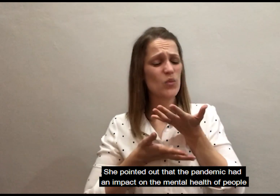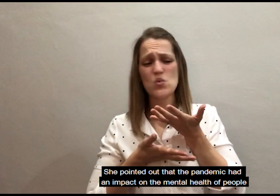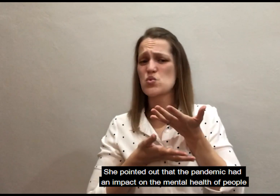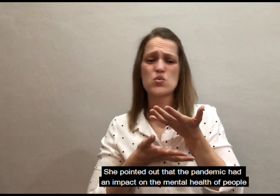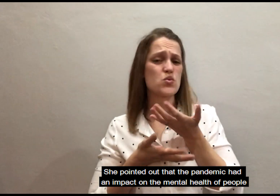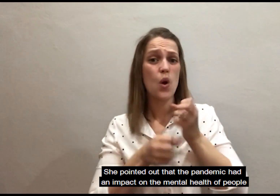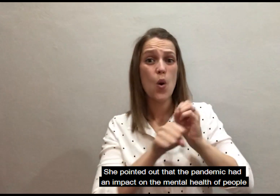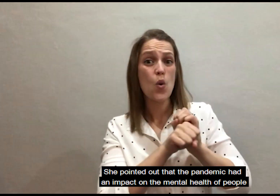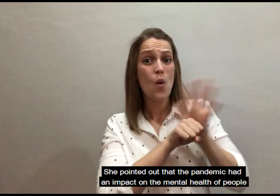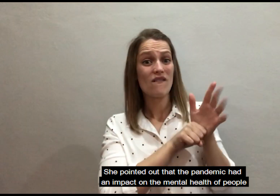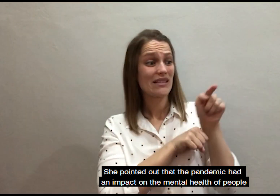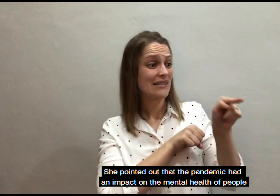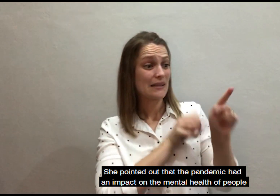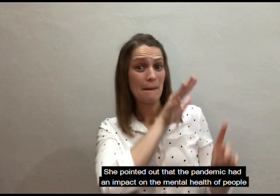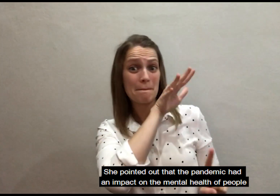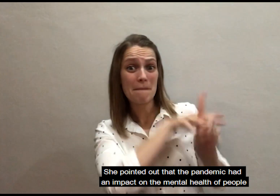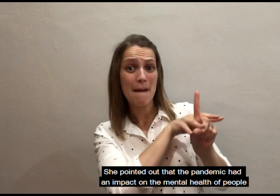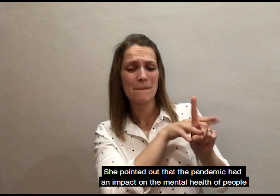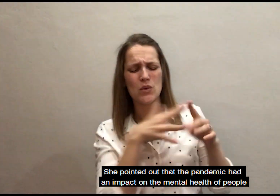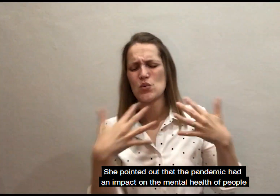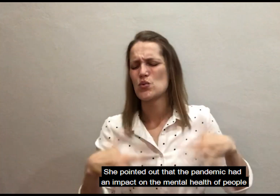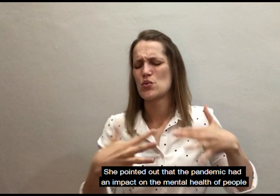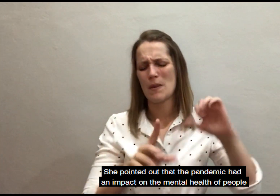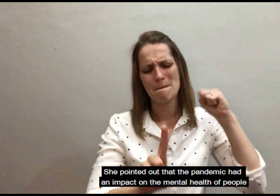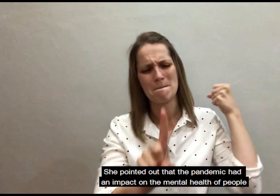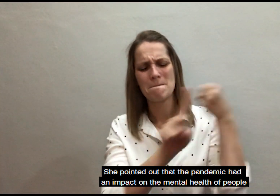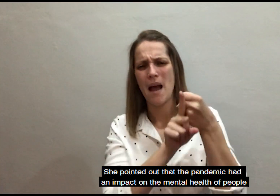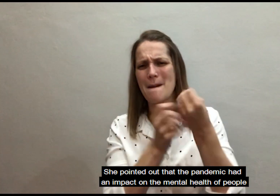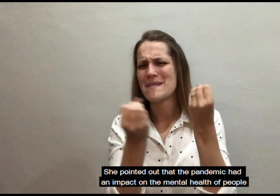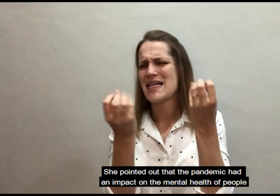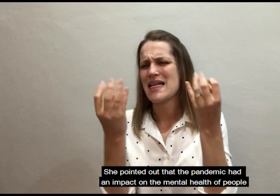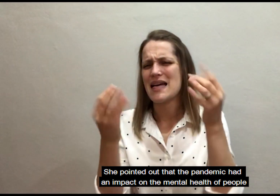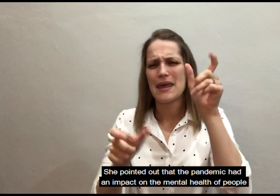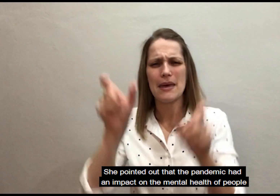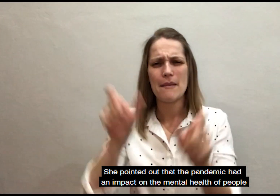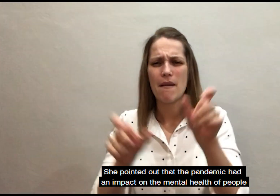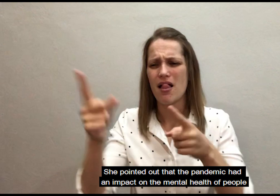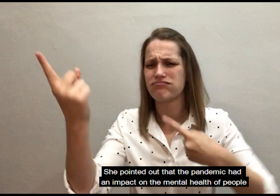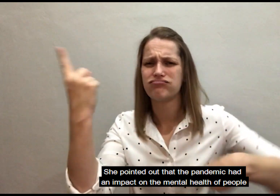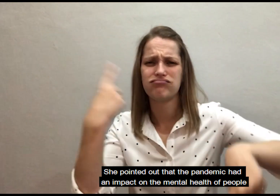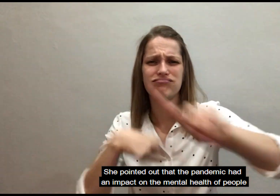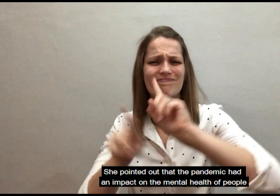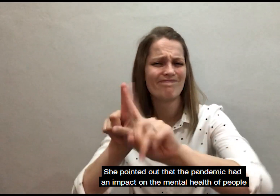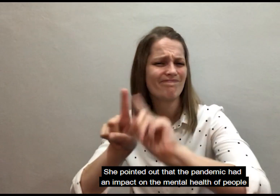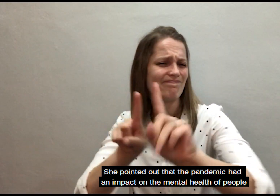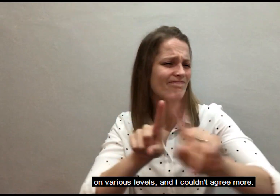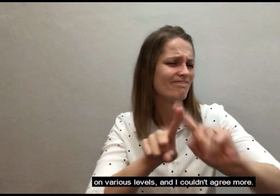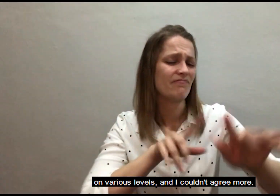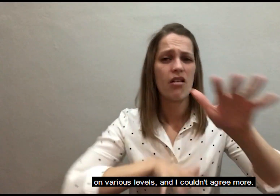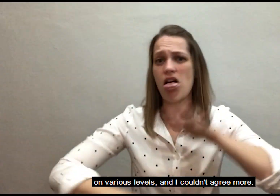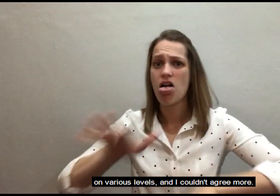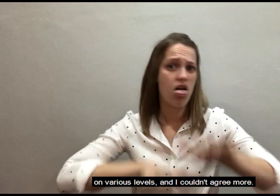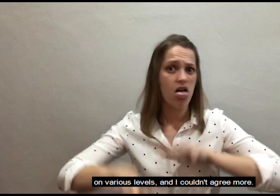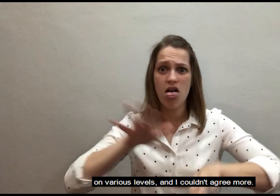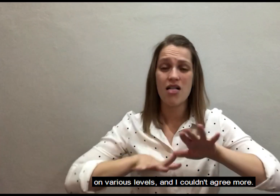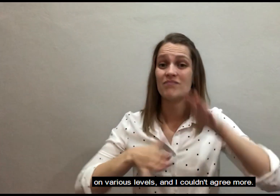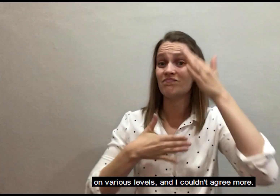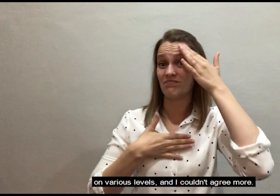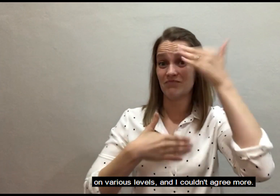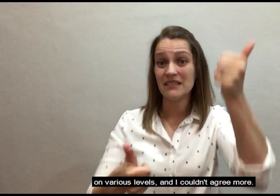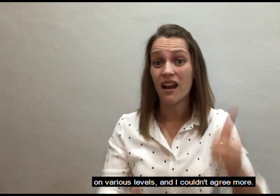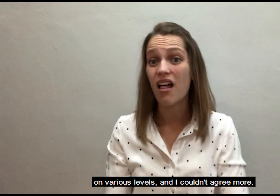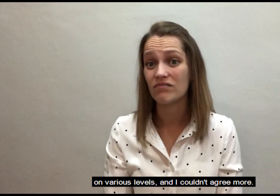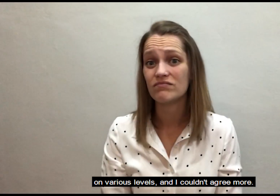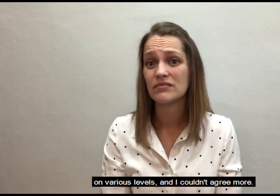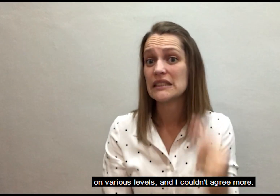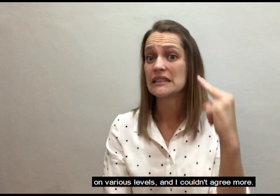She pointed out that the pandemic had an impact on the mental health of people on various levels, and I couldn't agree